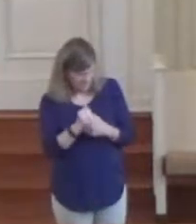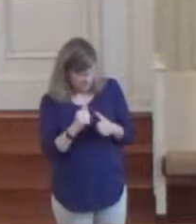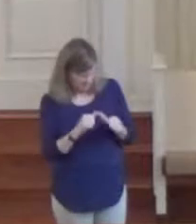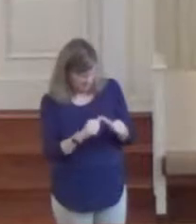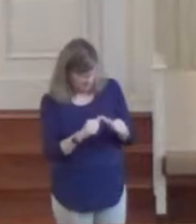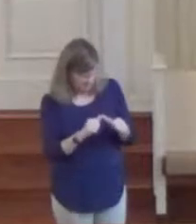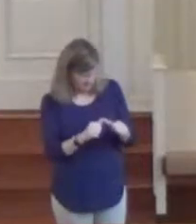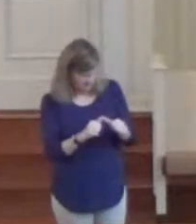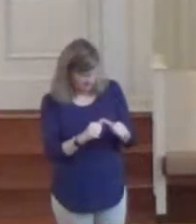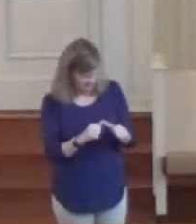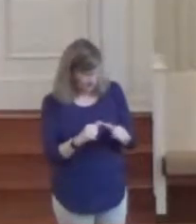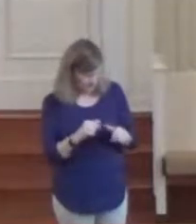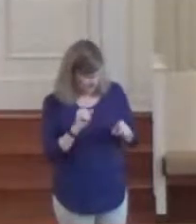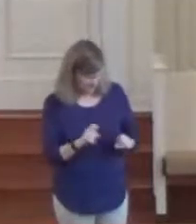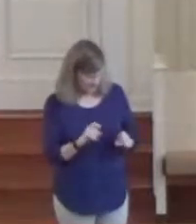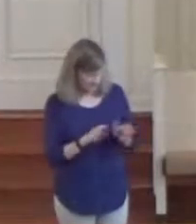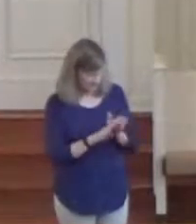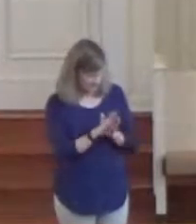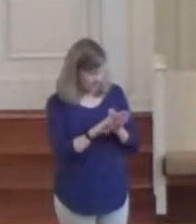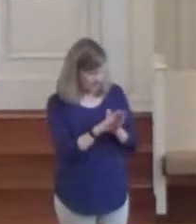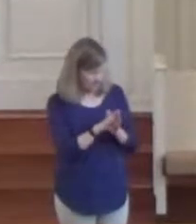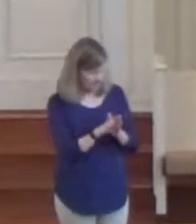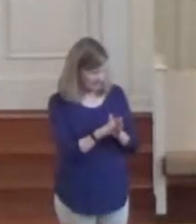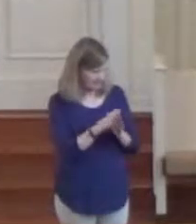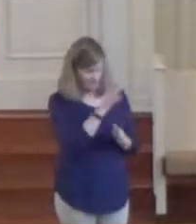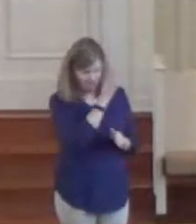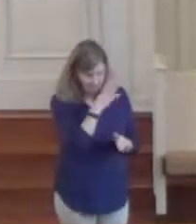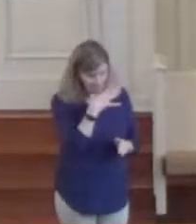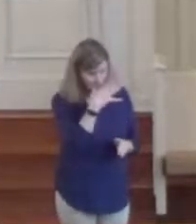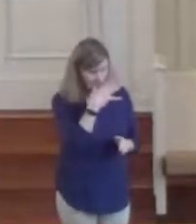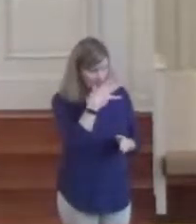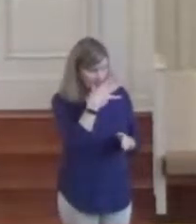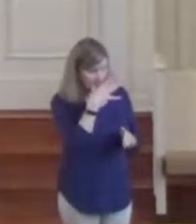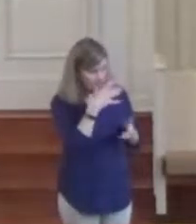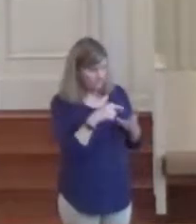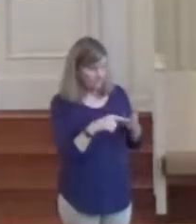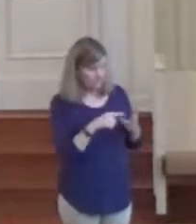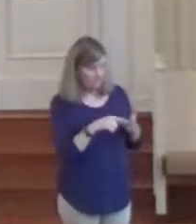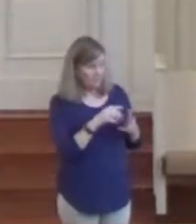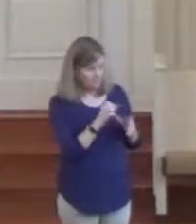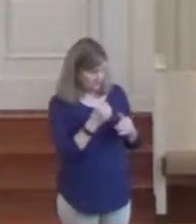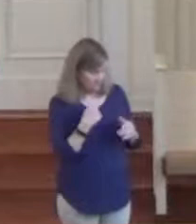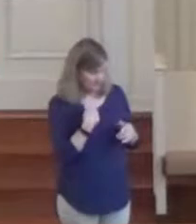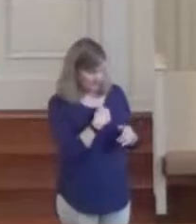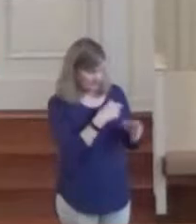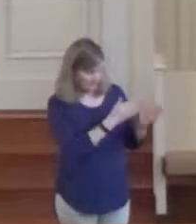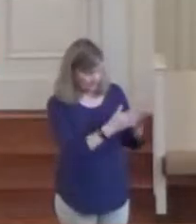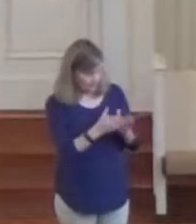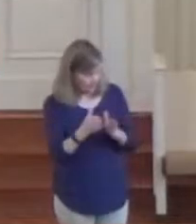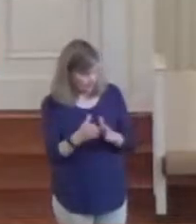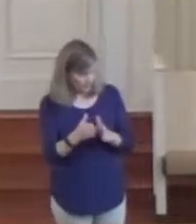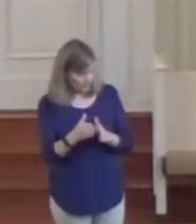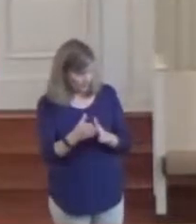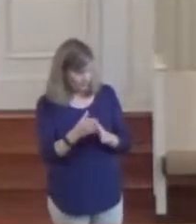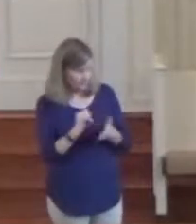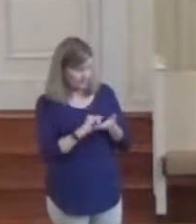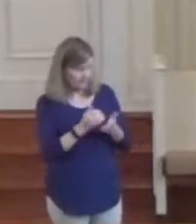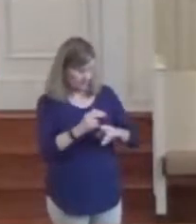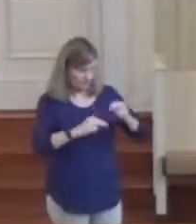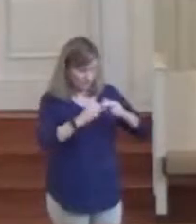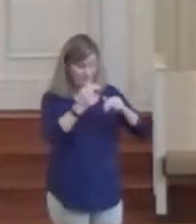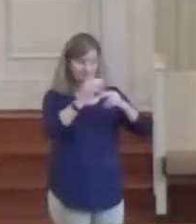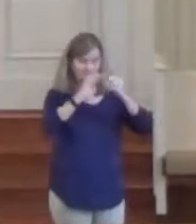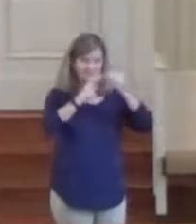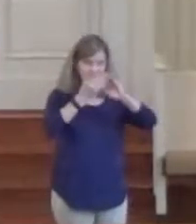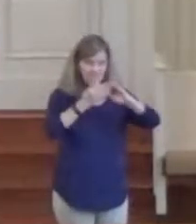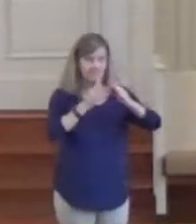we cultivate, that we develop agriculture so that we might bring more order, and order is good. That we would build cities, that we would